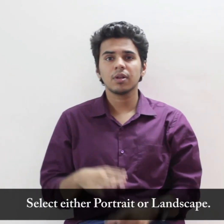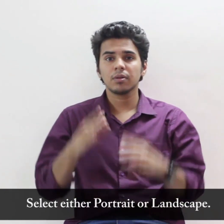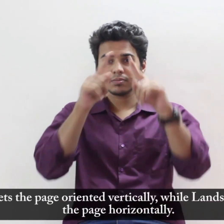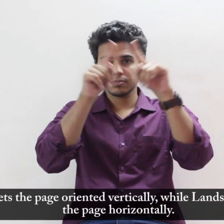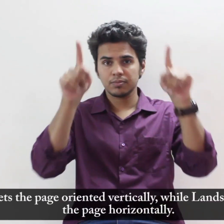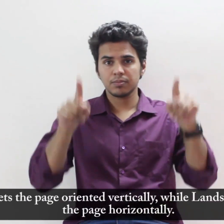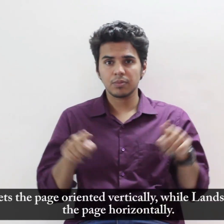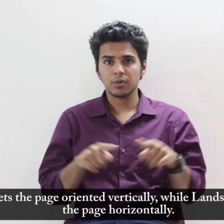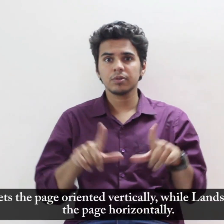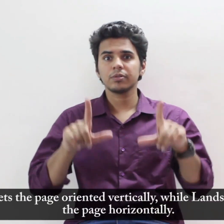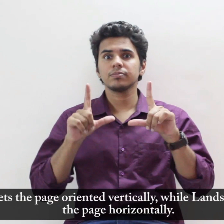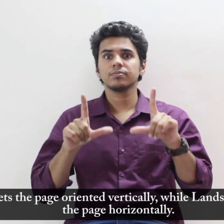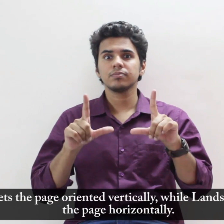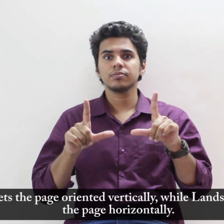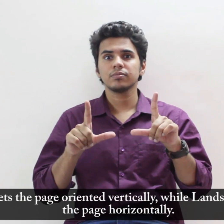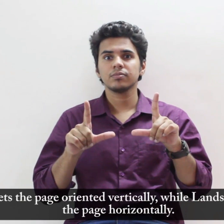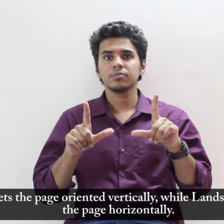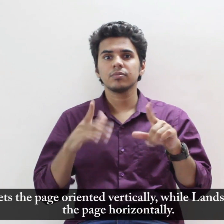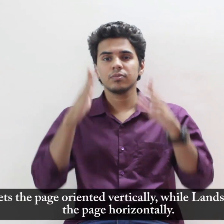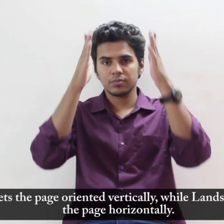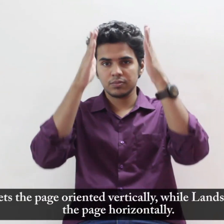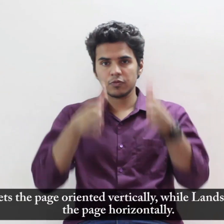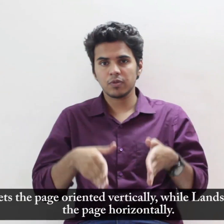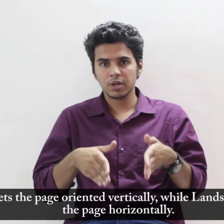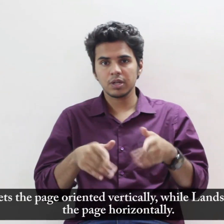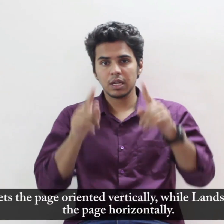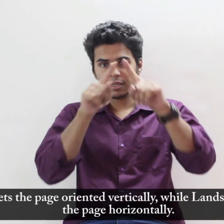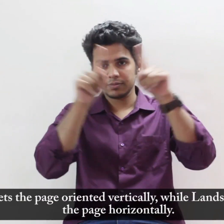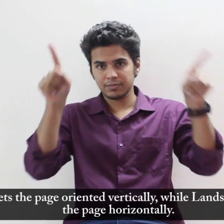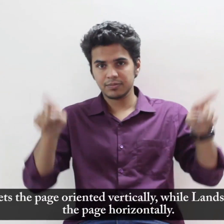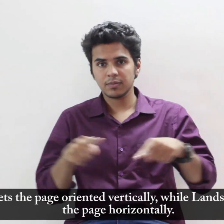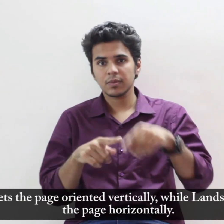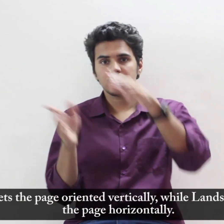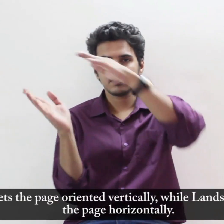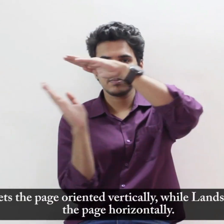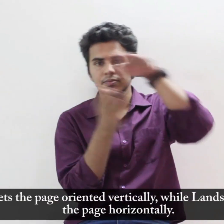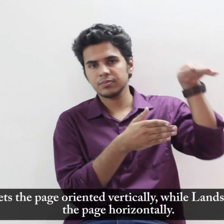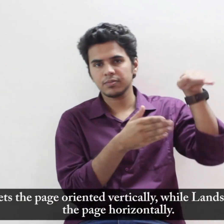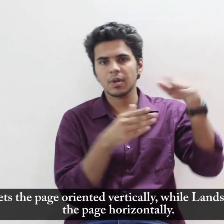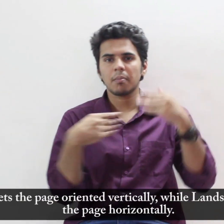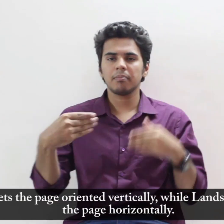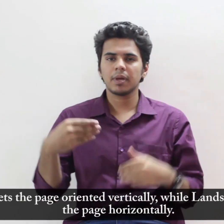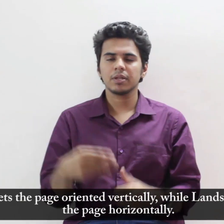Portrait gets the page oriented vertically, while Landscape orients the page horizontally.